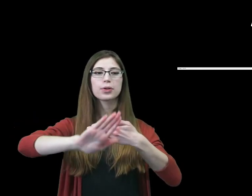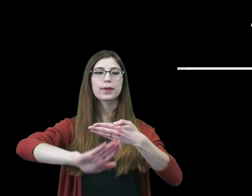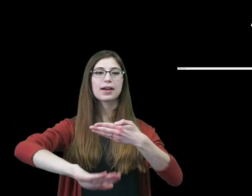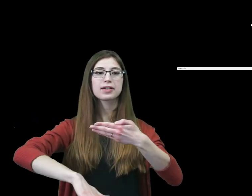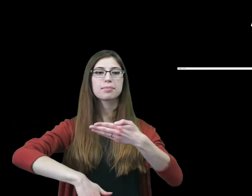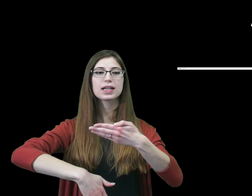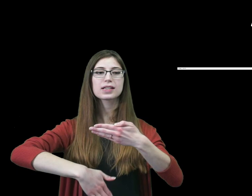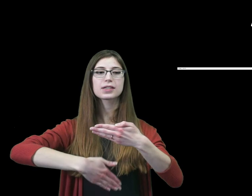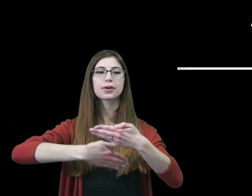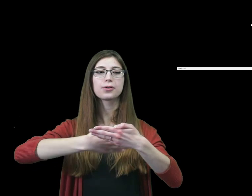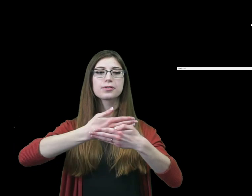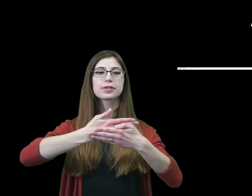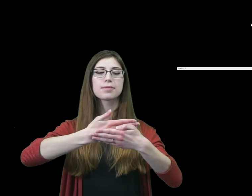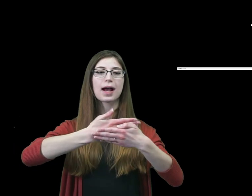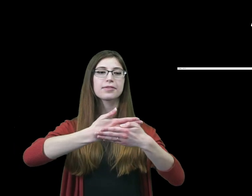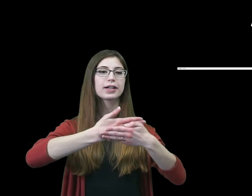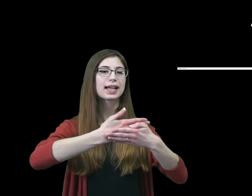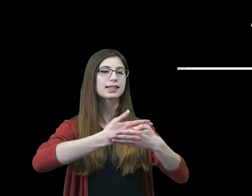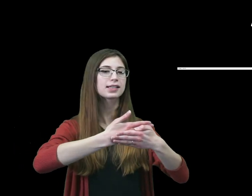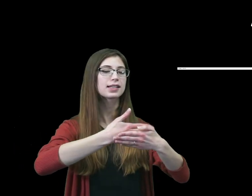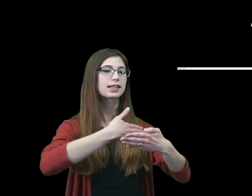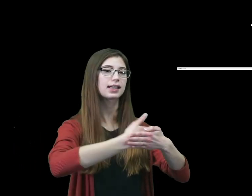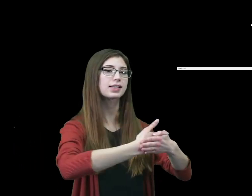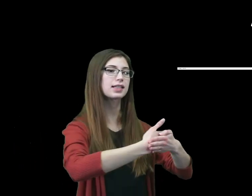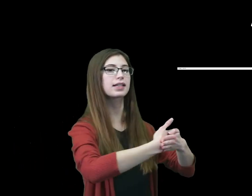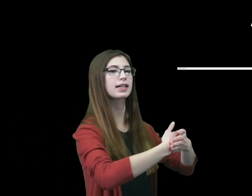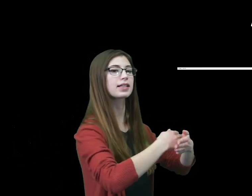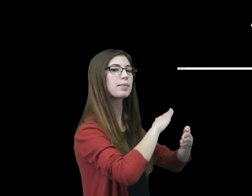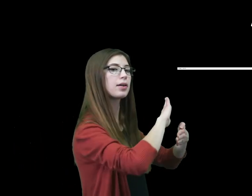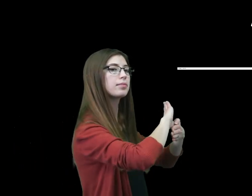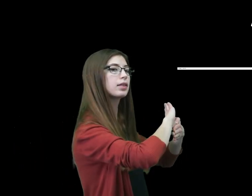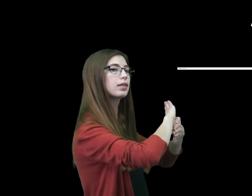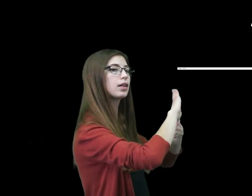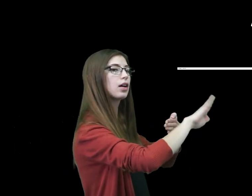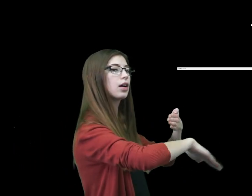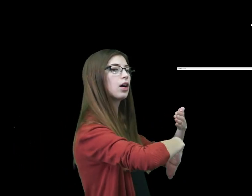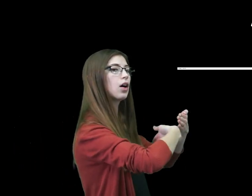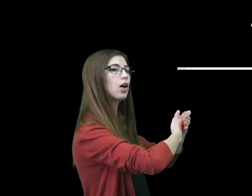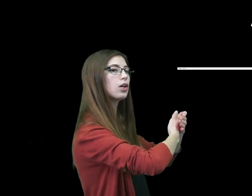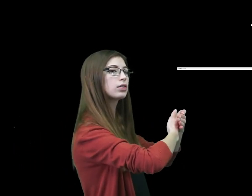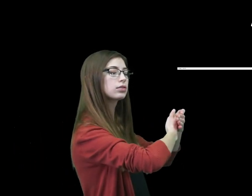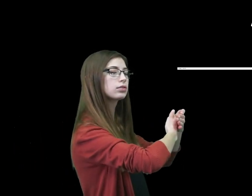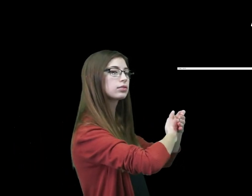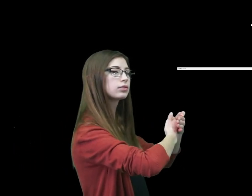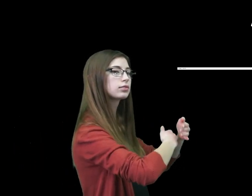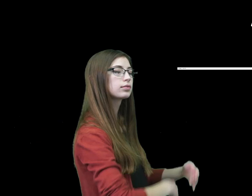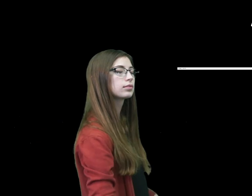around in a big circle so the back of your hand lands in your other hand's palm. All.